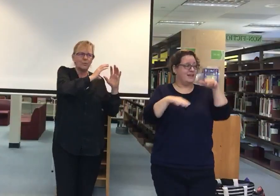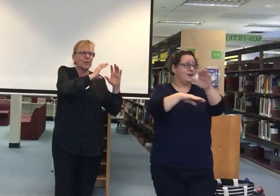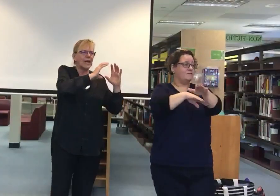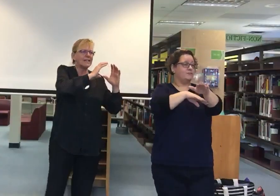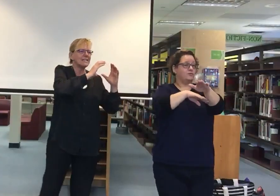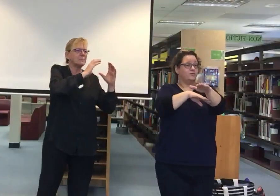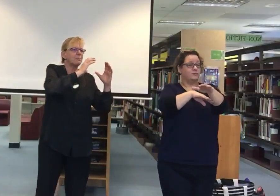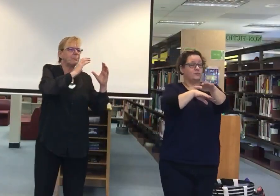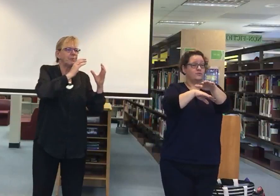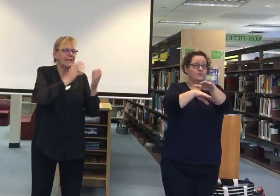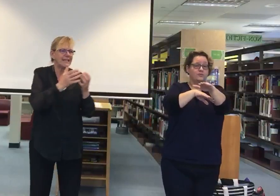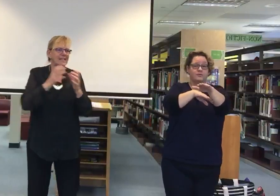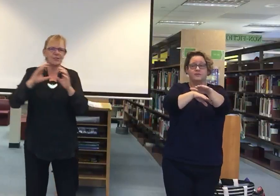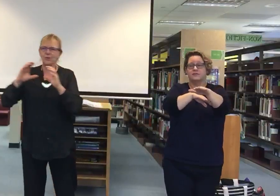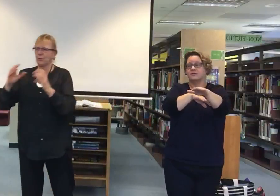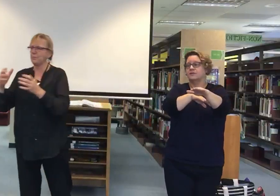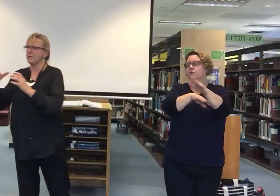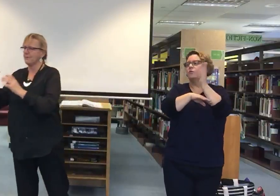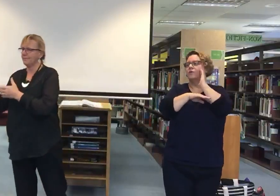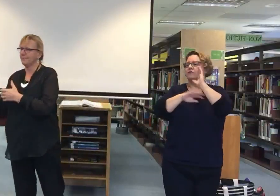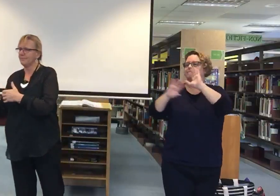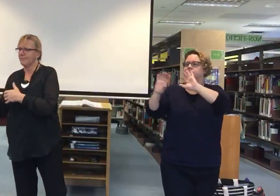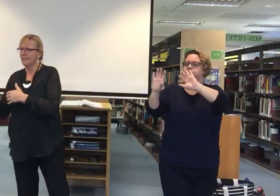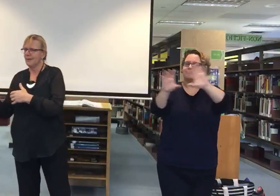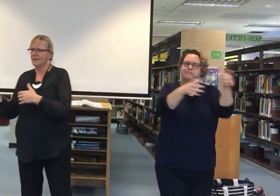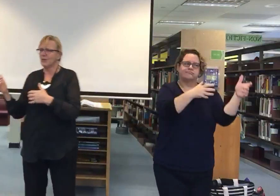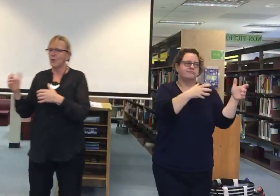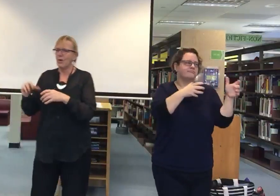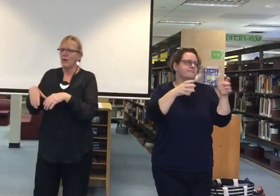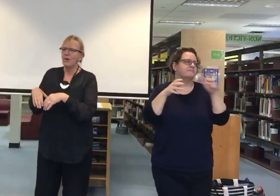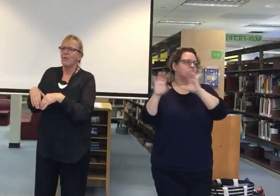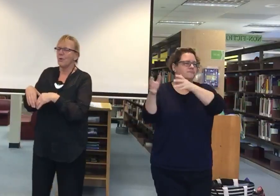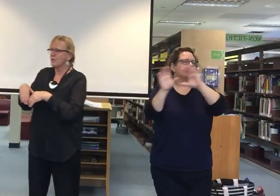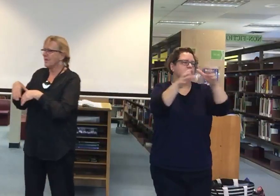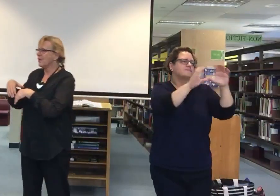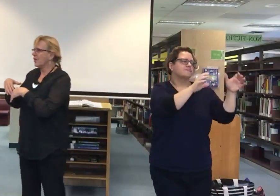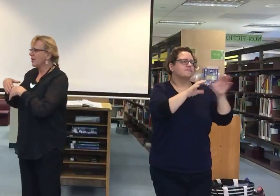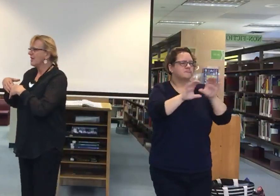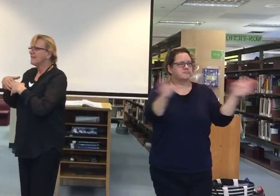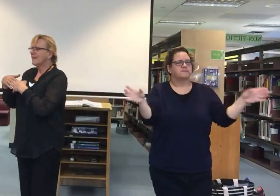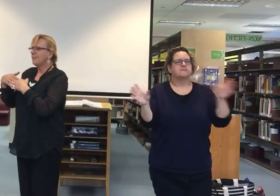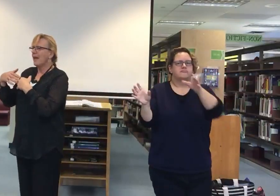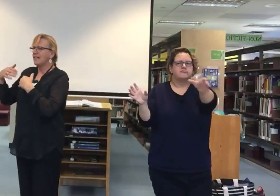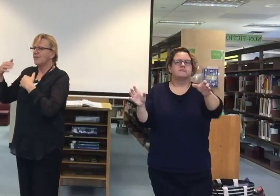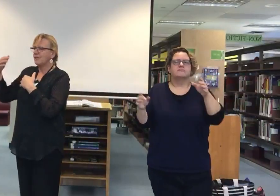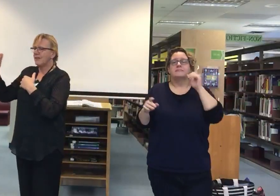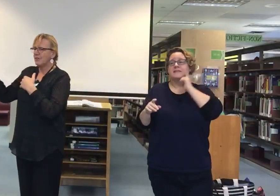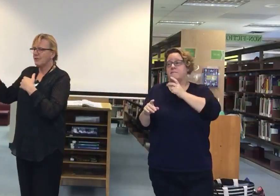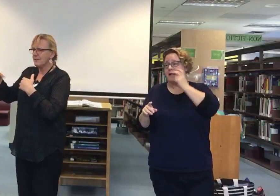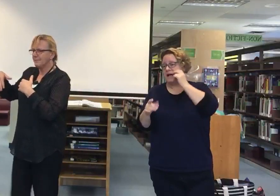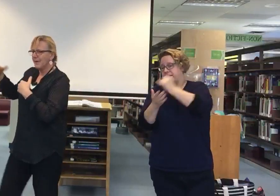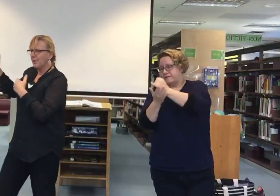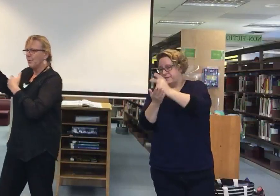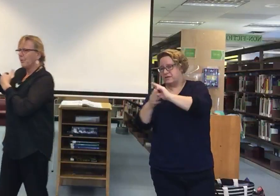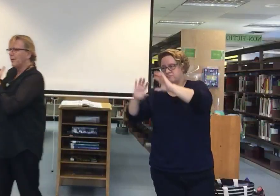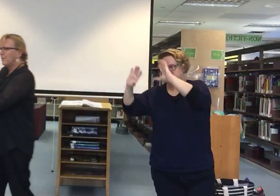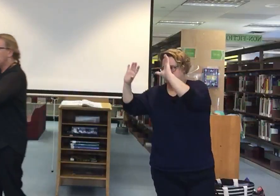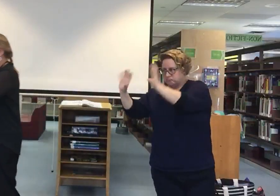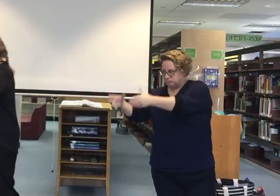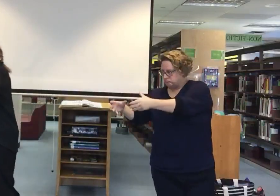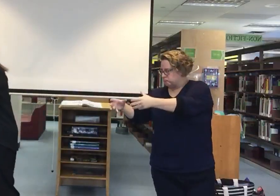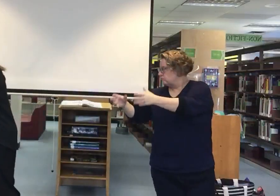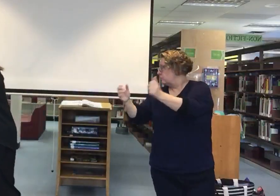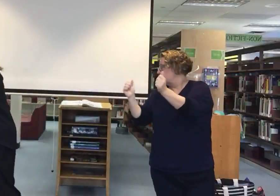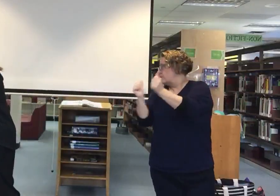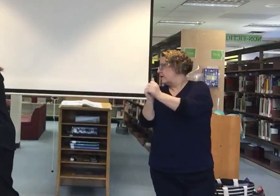afternoon we'll kind of split into groups. So those that are deafblind interveners will be